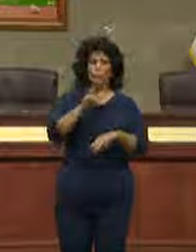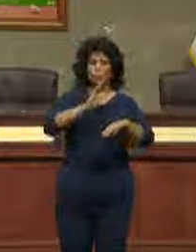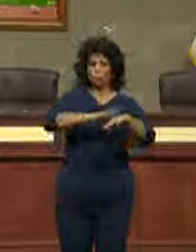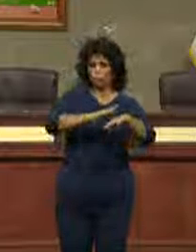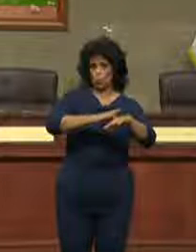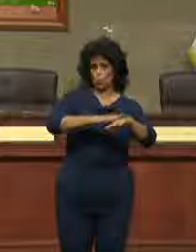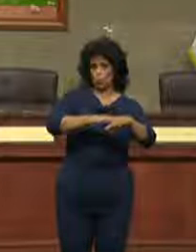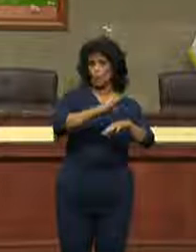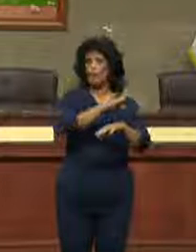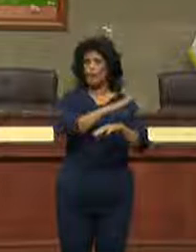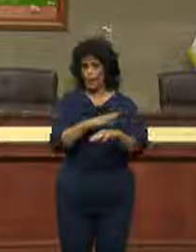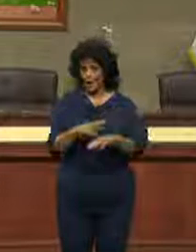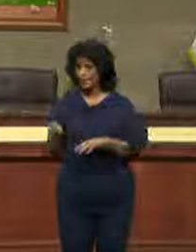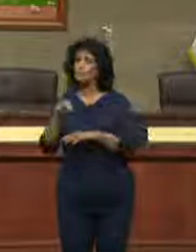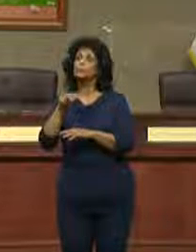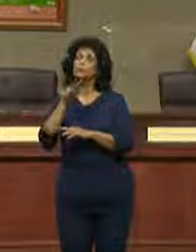citations.